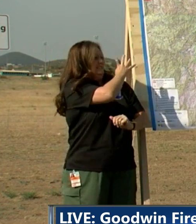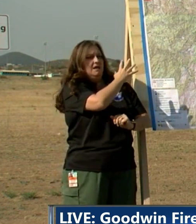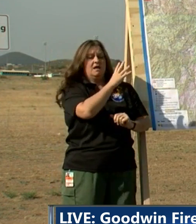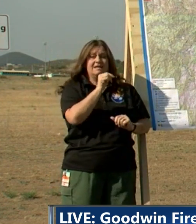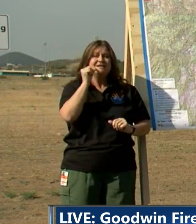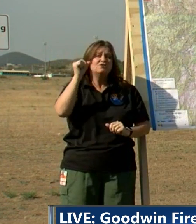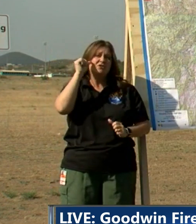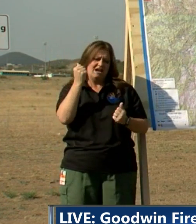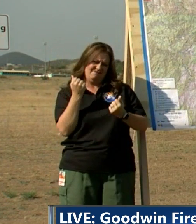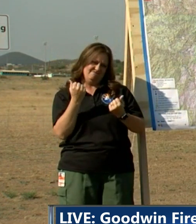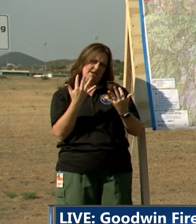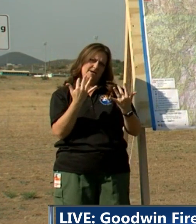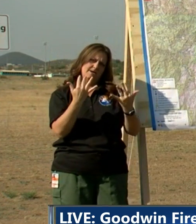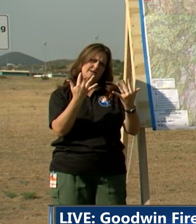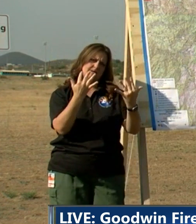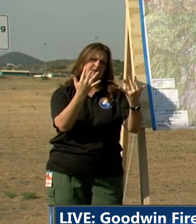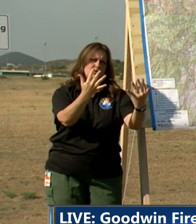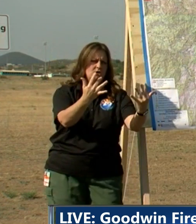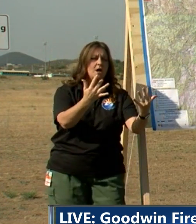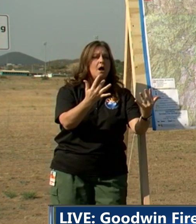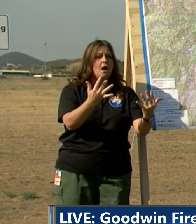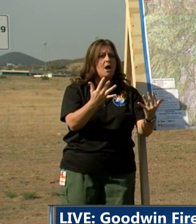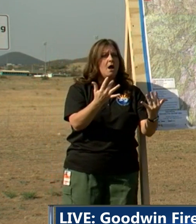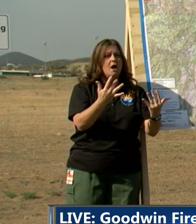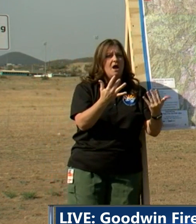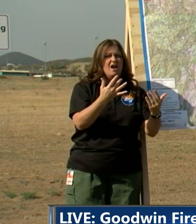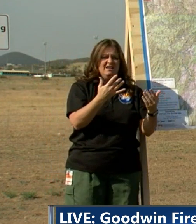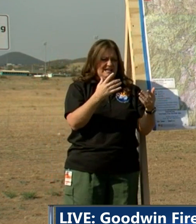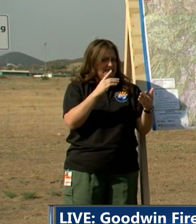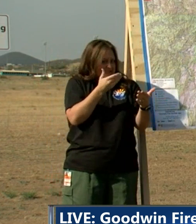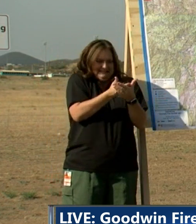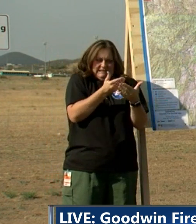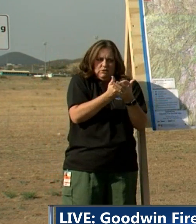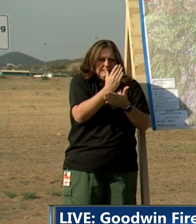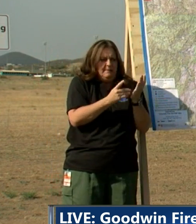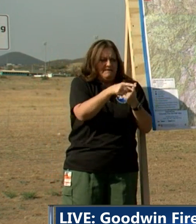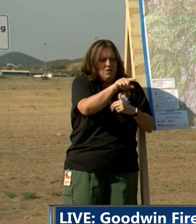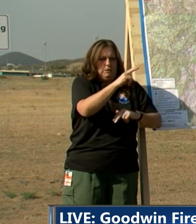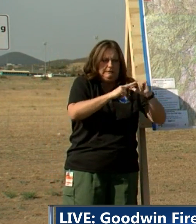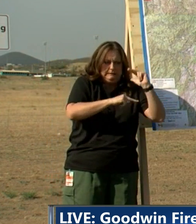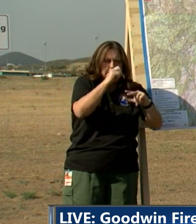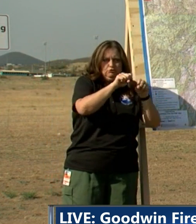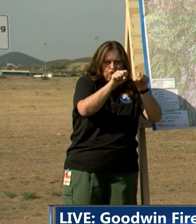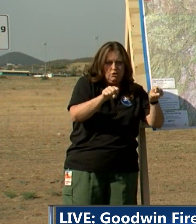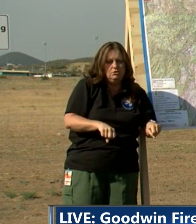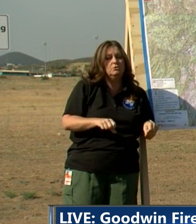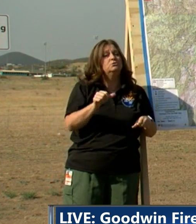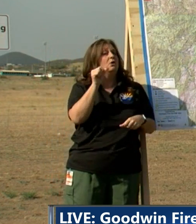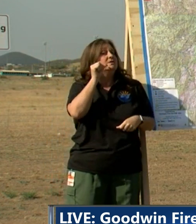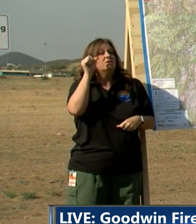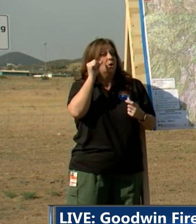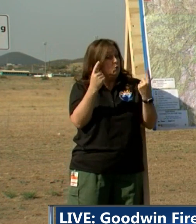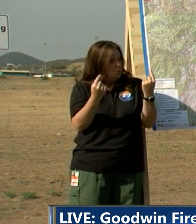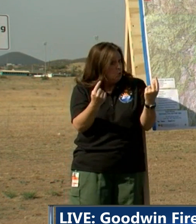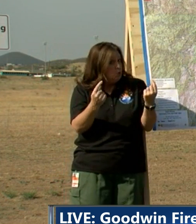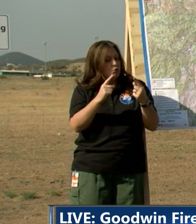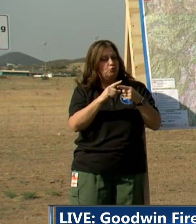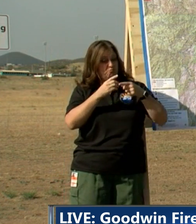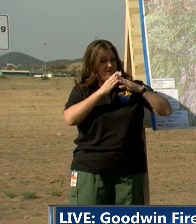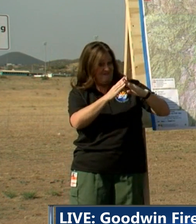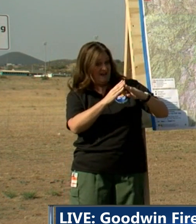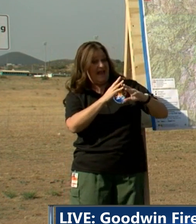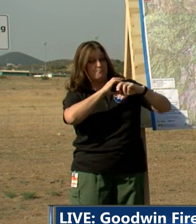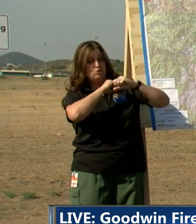went through there yesterday, it put fire next to some of those structures. And what we were doing yesterday to keep fire from getting to those